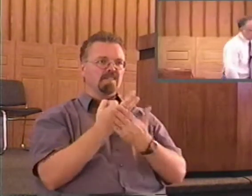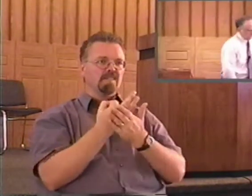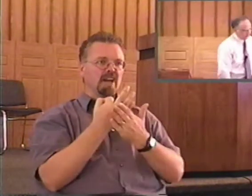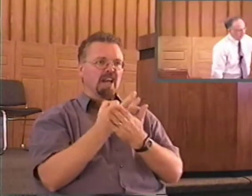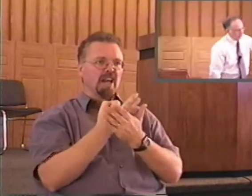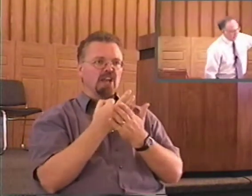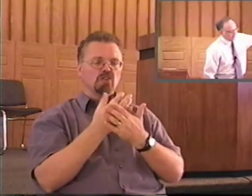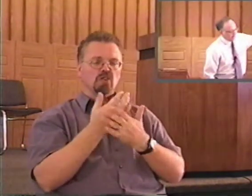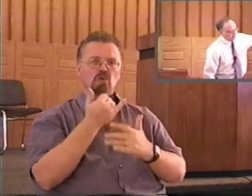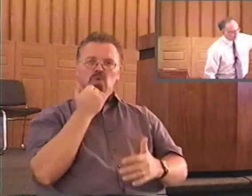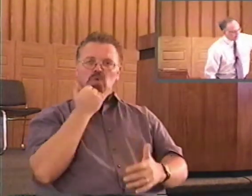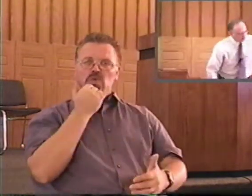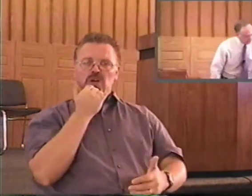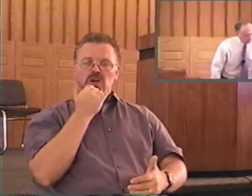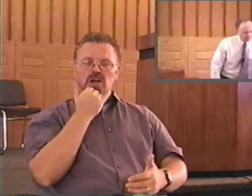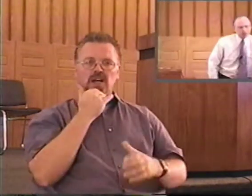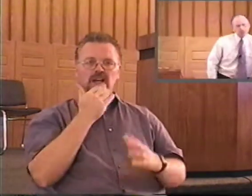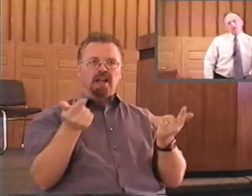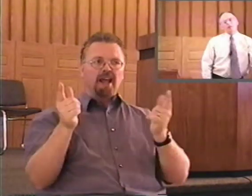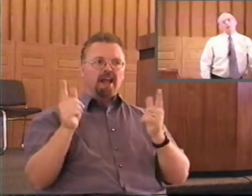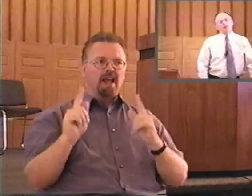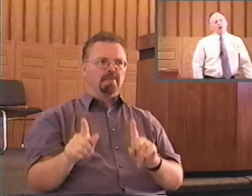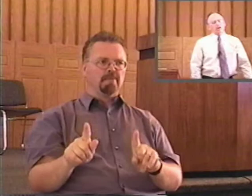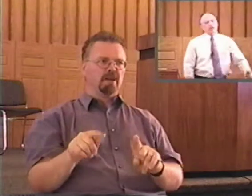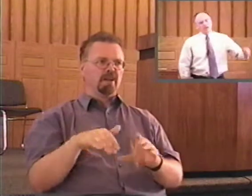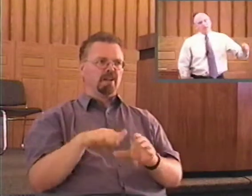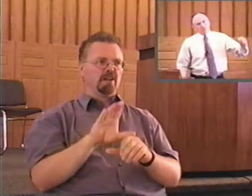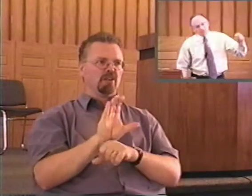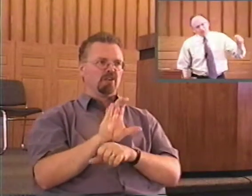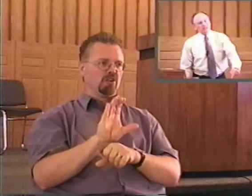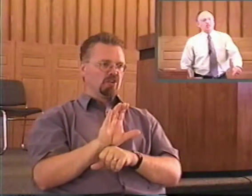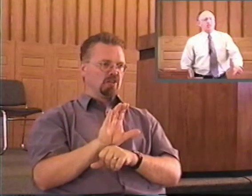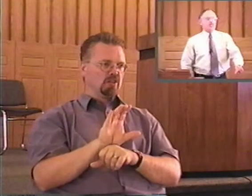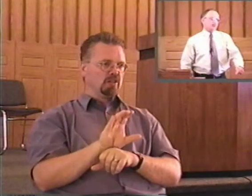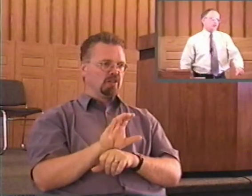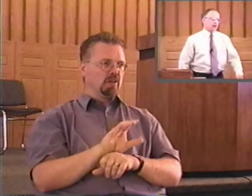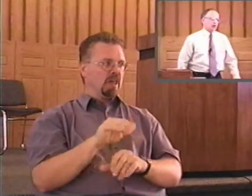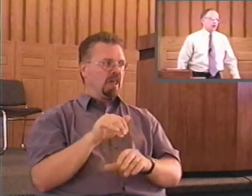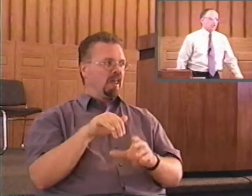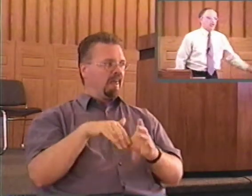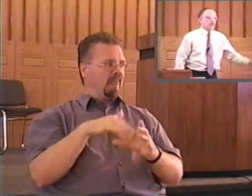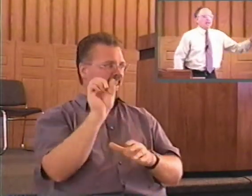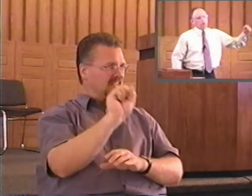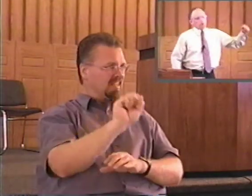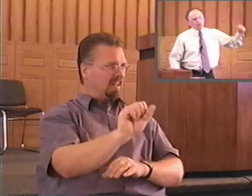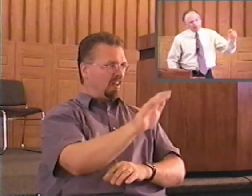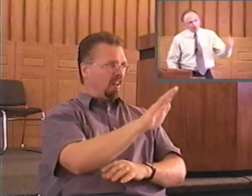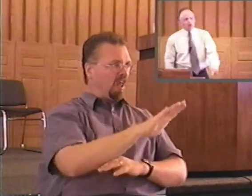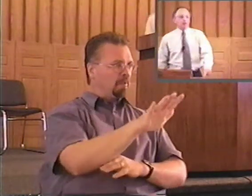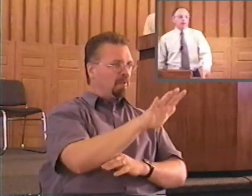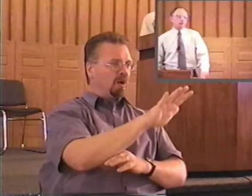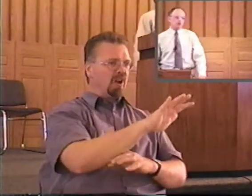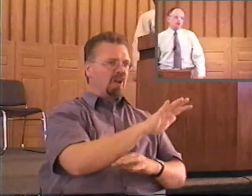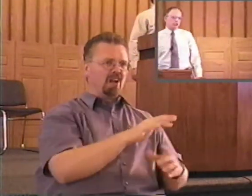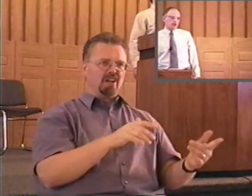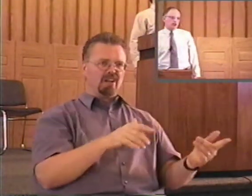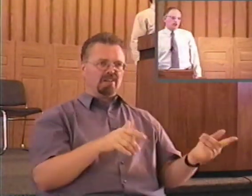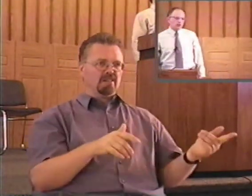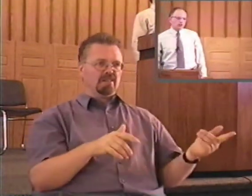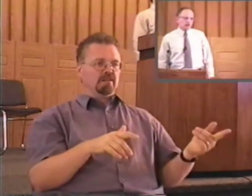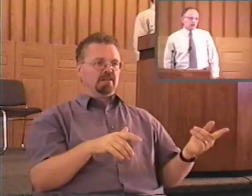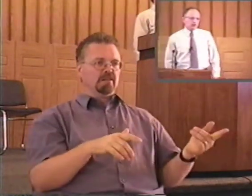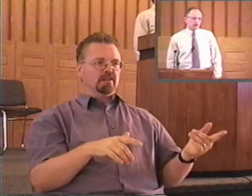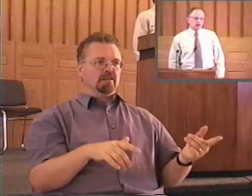financial indiscretion and the amount of stuff that is going on in this Southern Alberta in Reformed